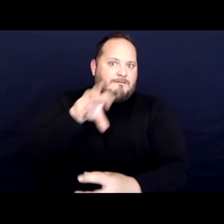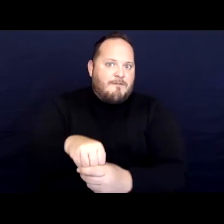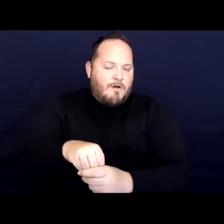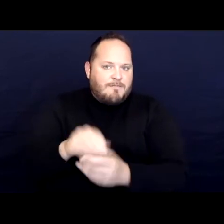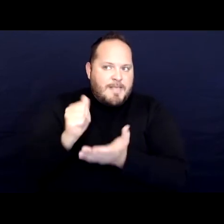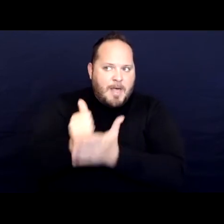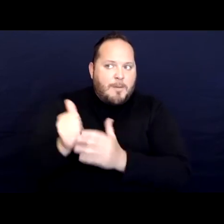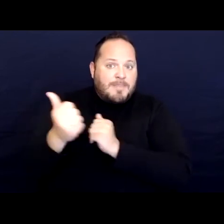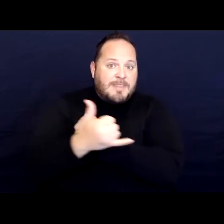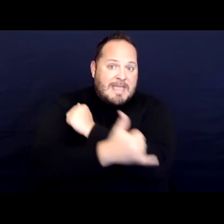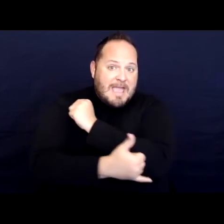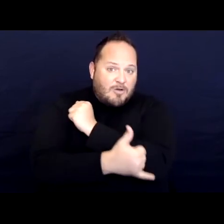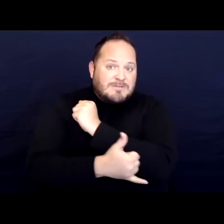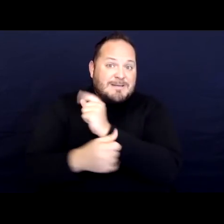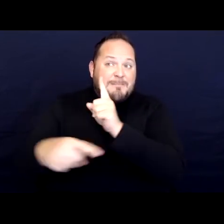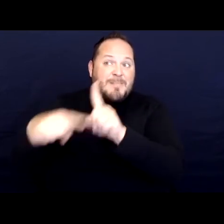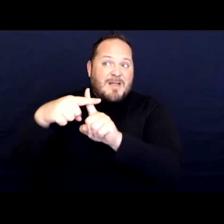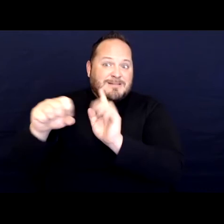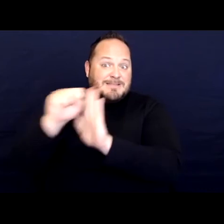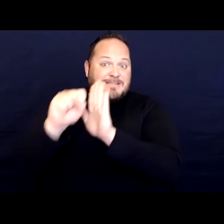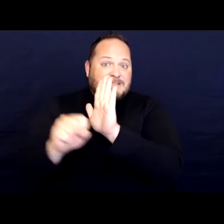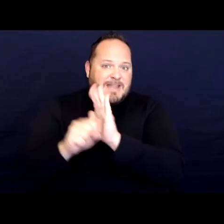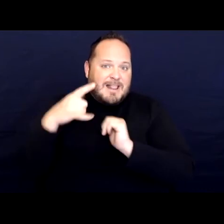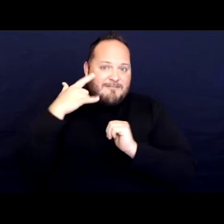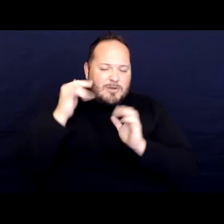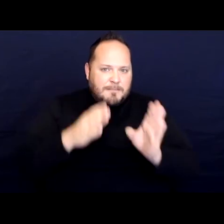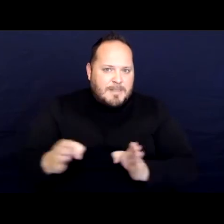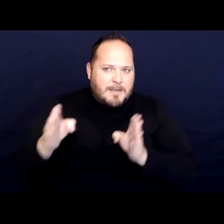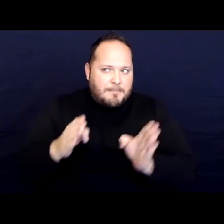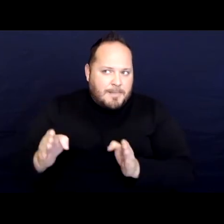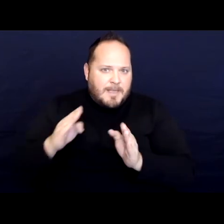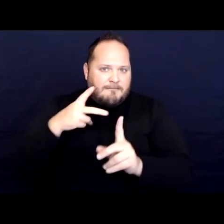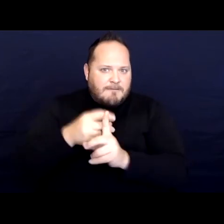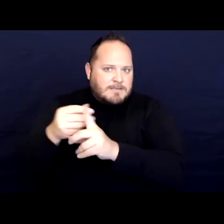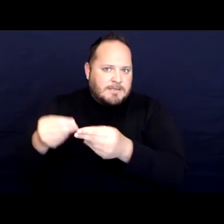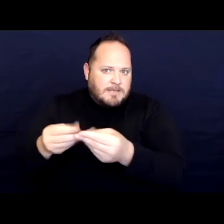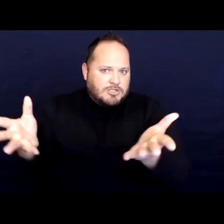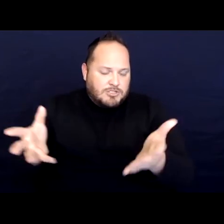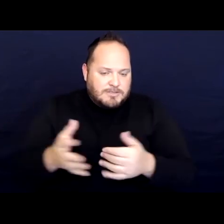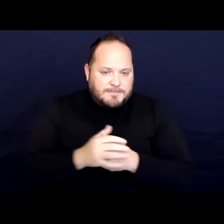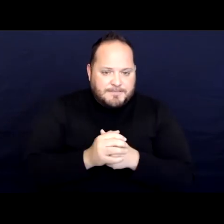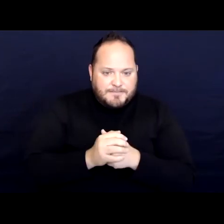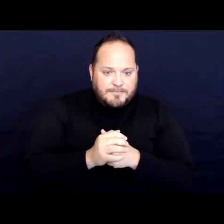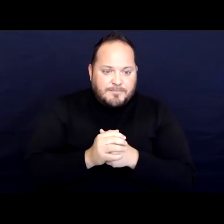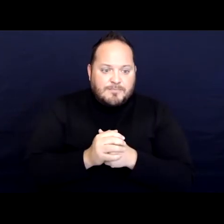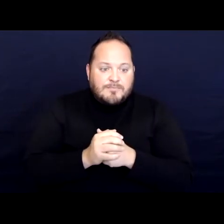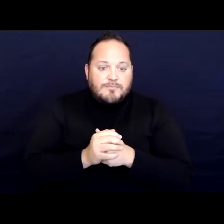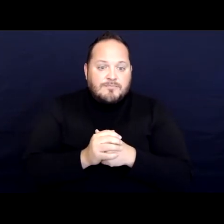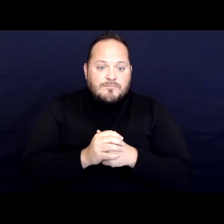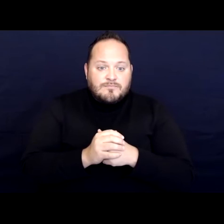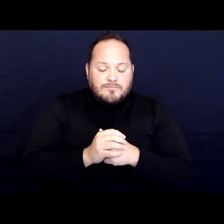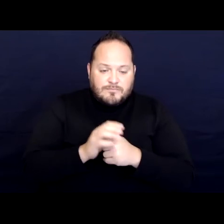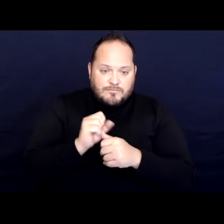county and the state. And now those early sort of outreaches we had done